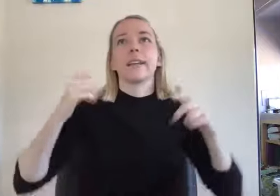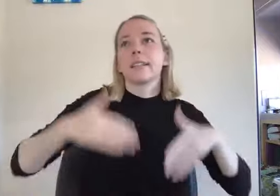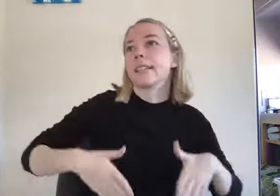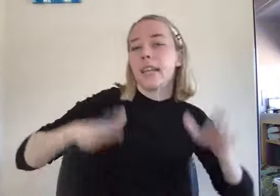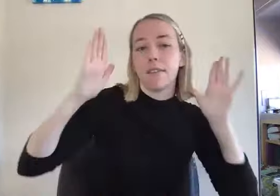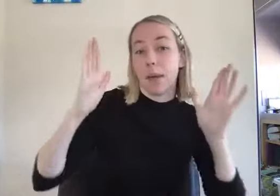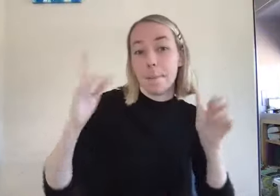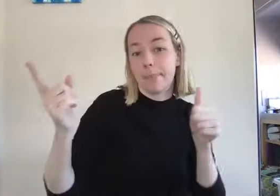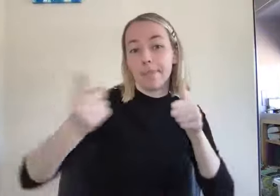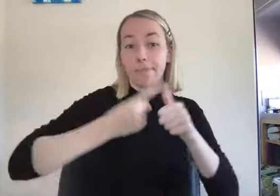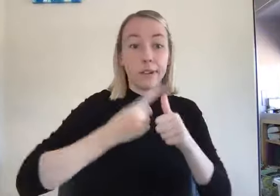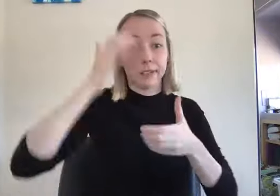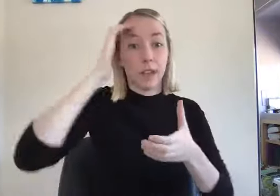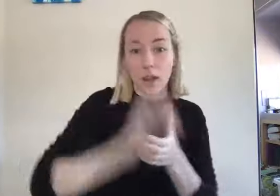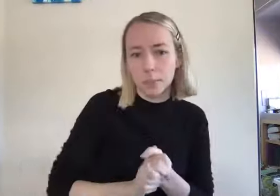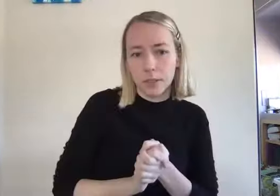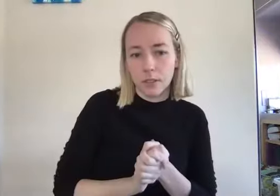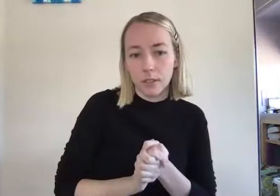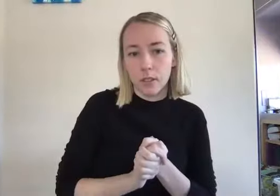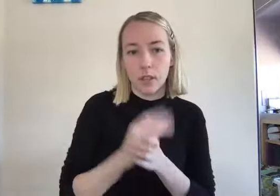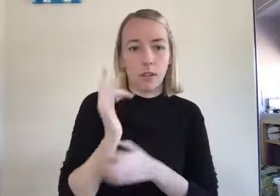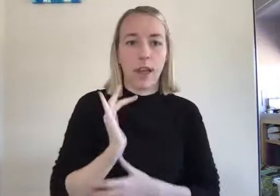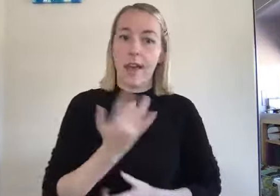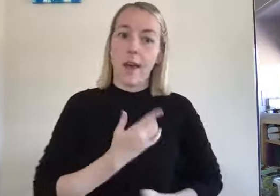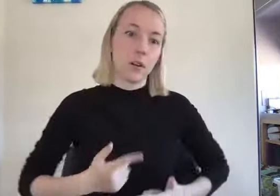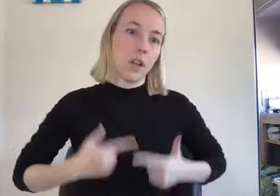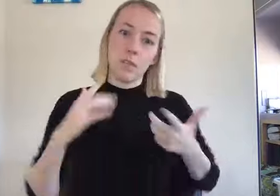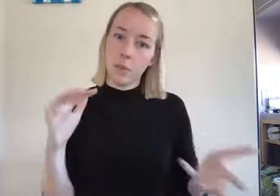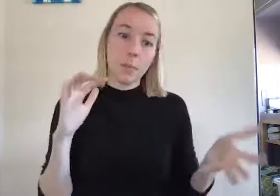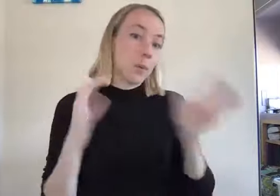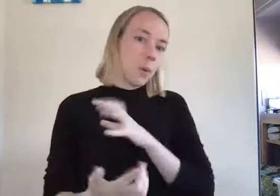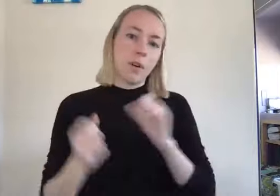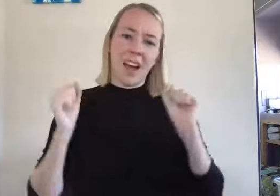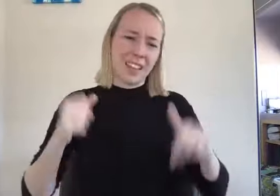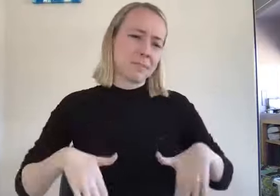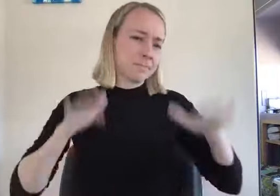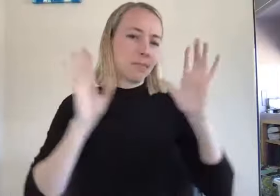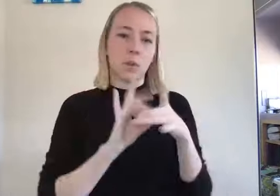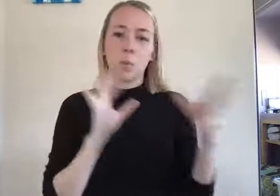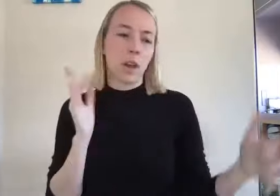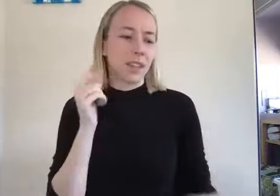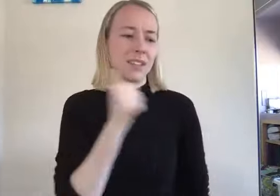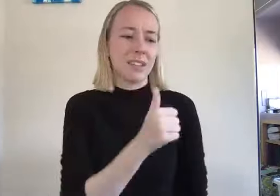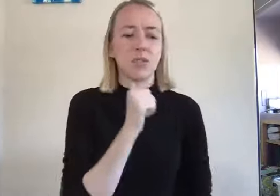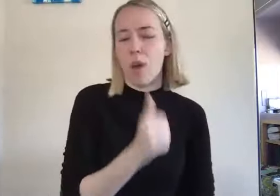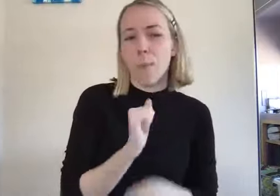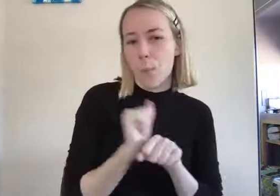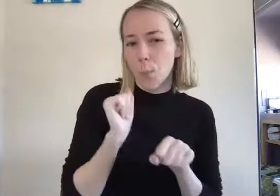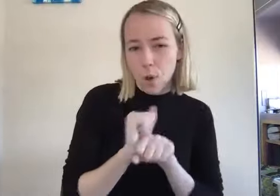give up that first husband because our life was crazy. I could give him up because he wasn't working. That